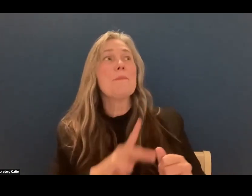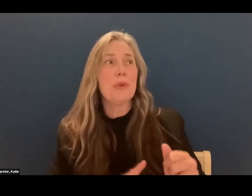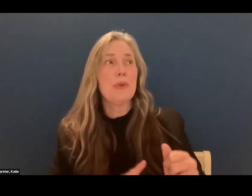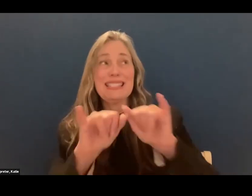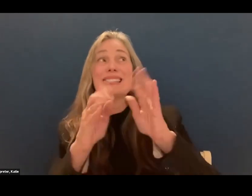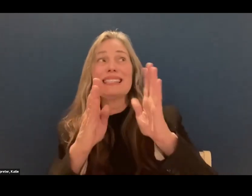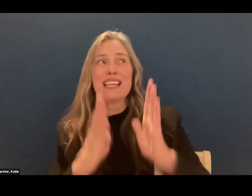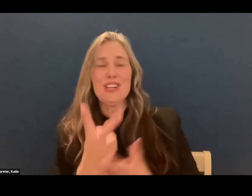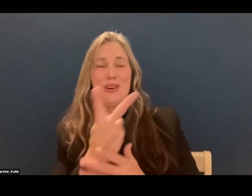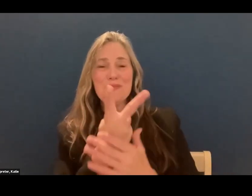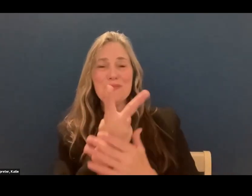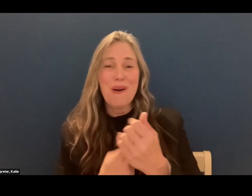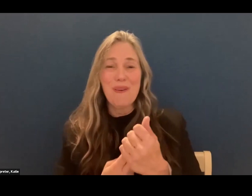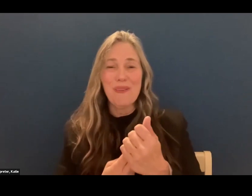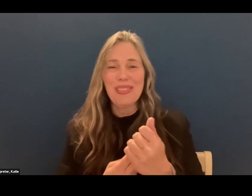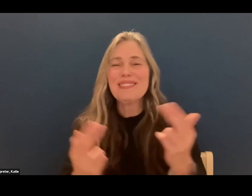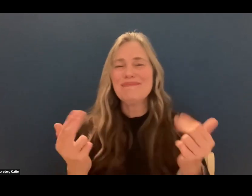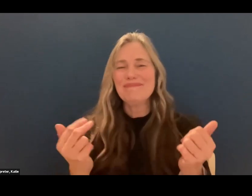and just, you know,